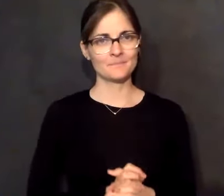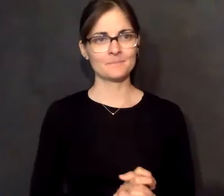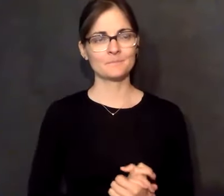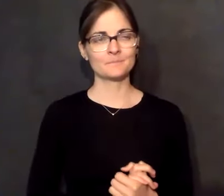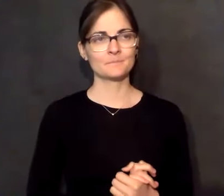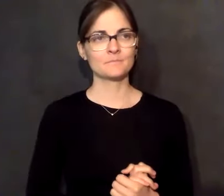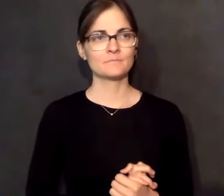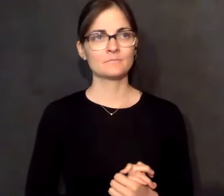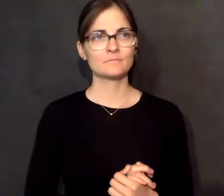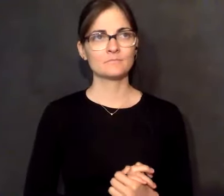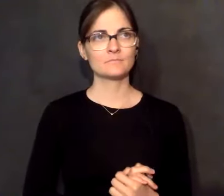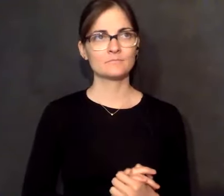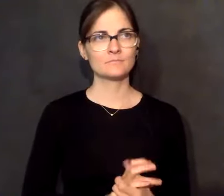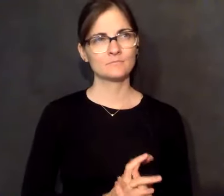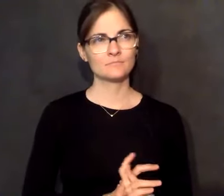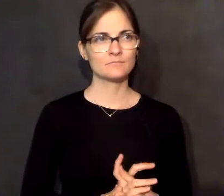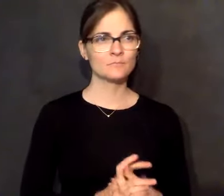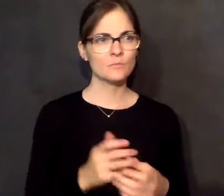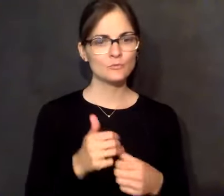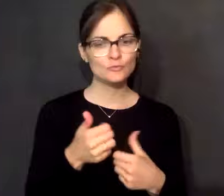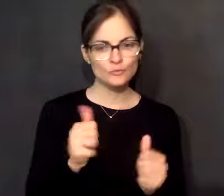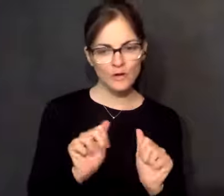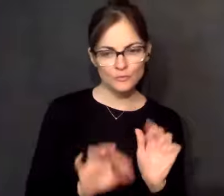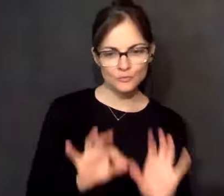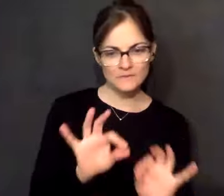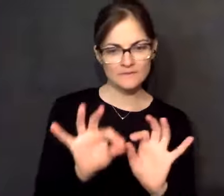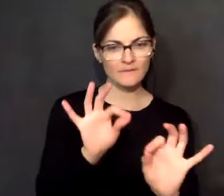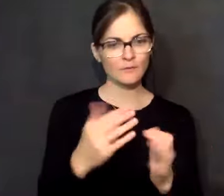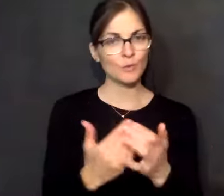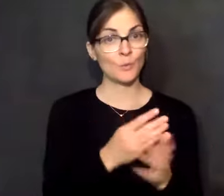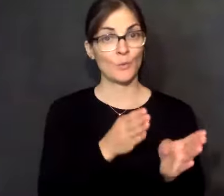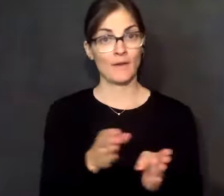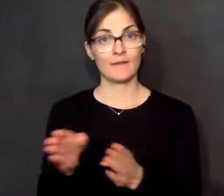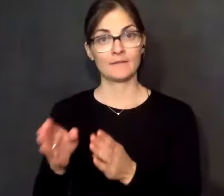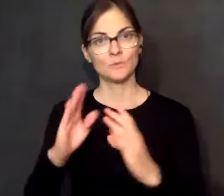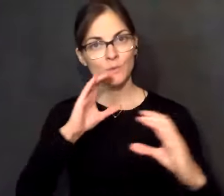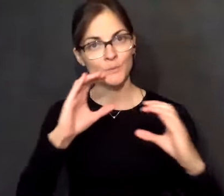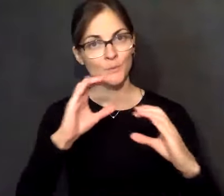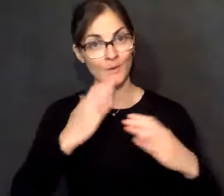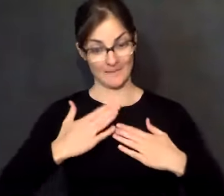find healthy ways to communicate the ongoing process of that,